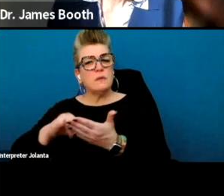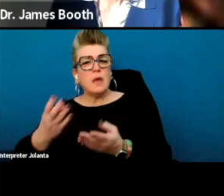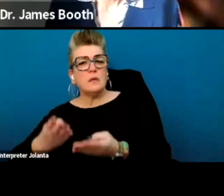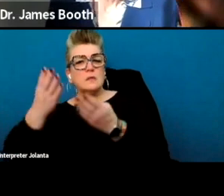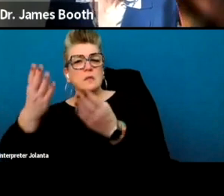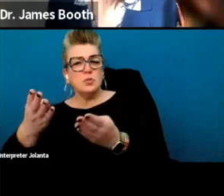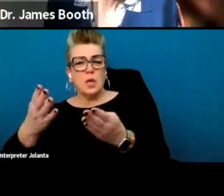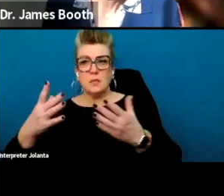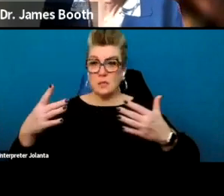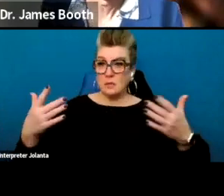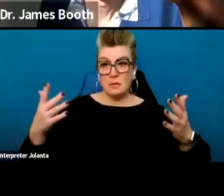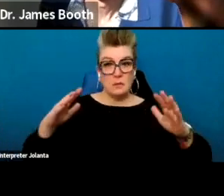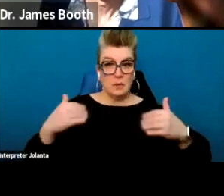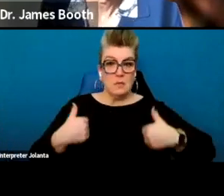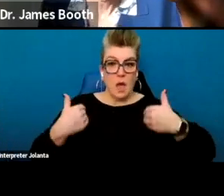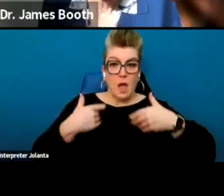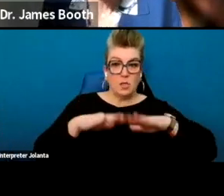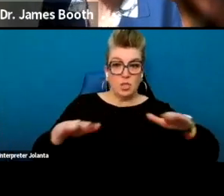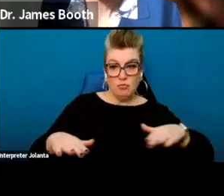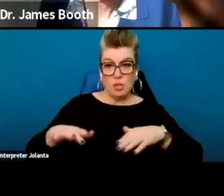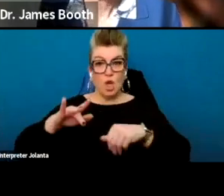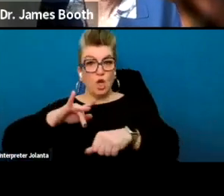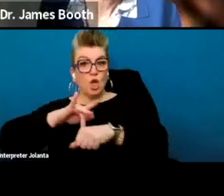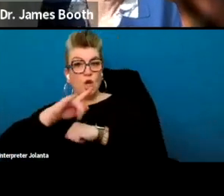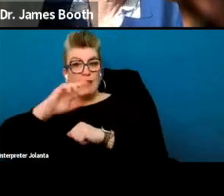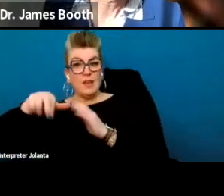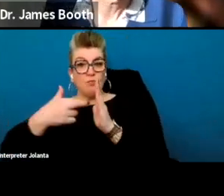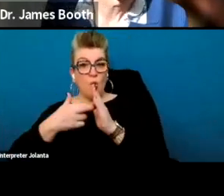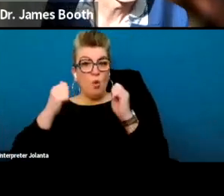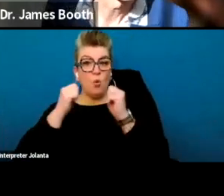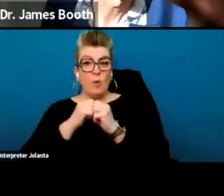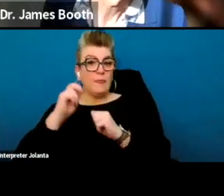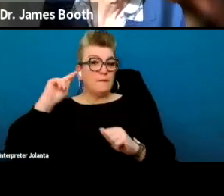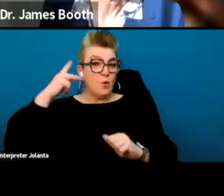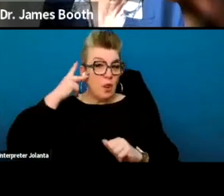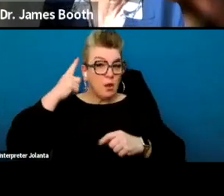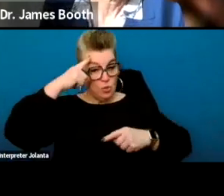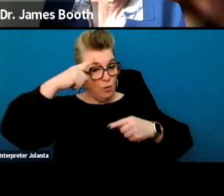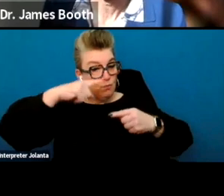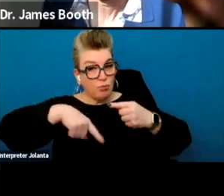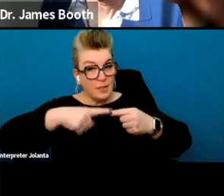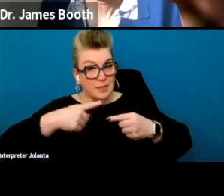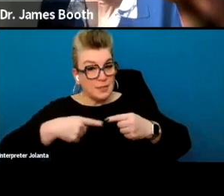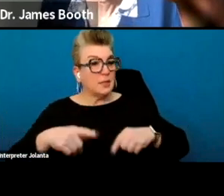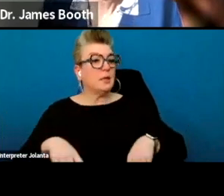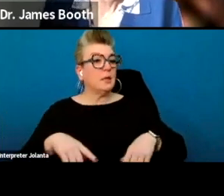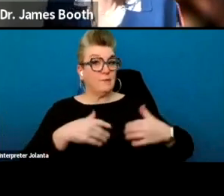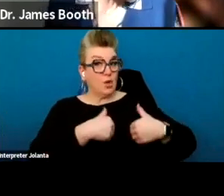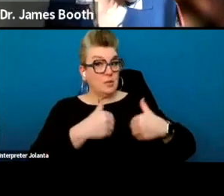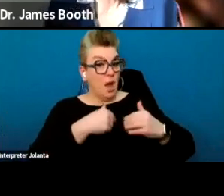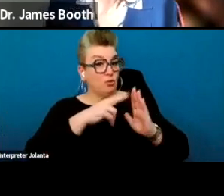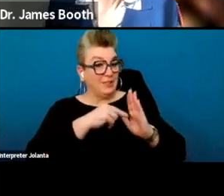the early role of phonological processing in younger readers and the later role